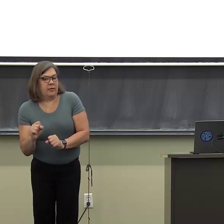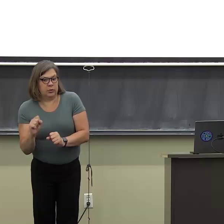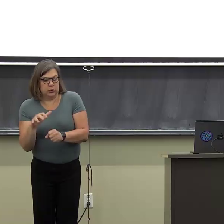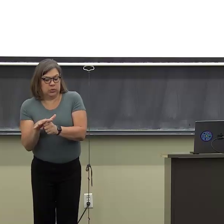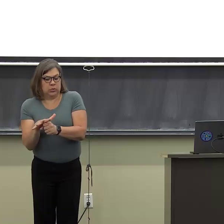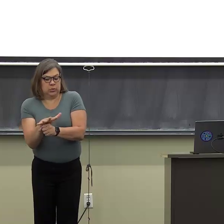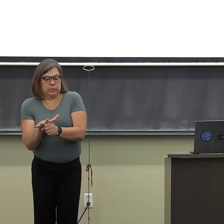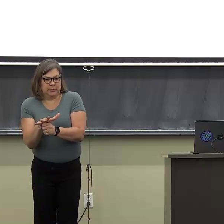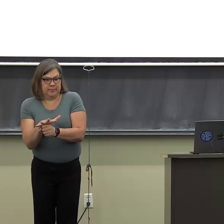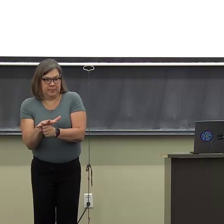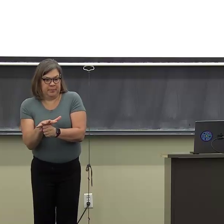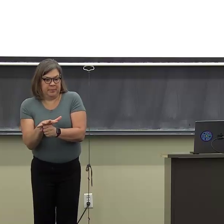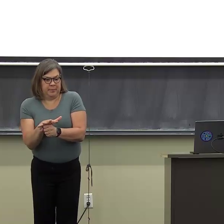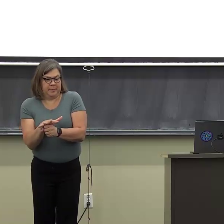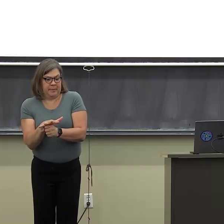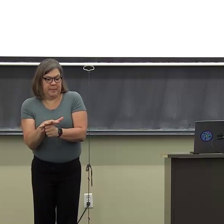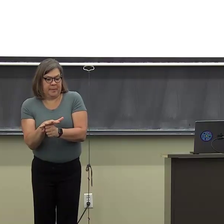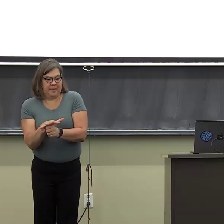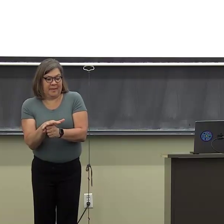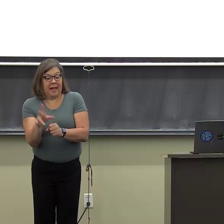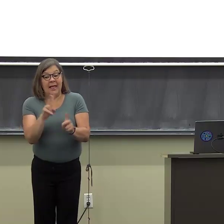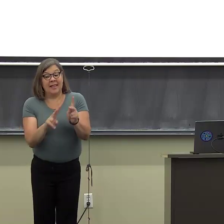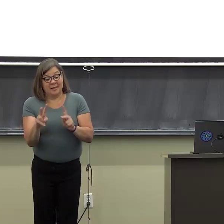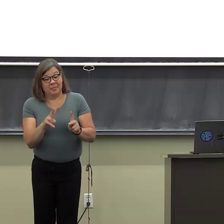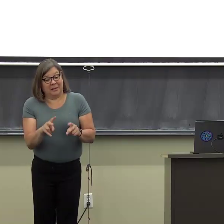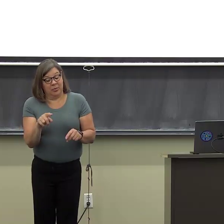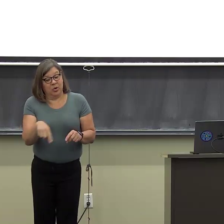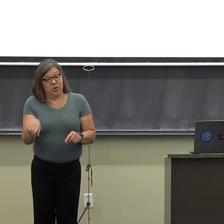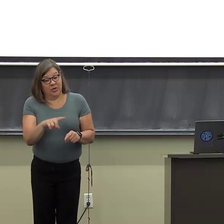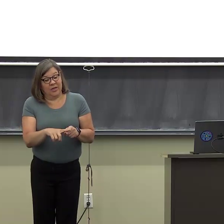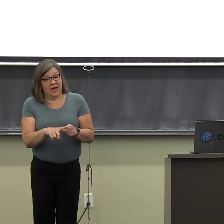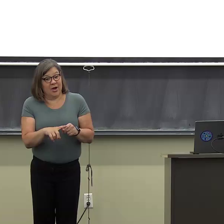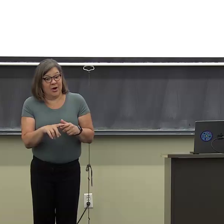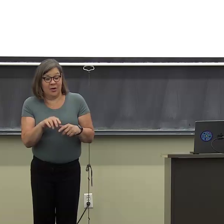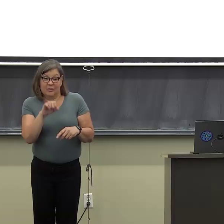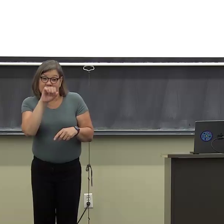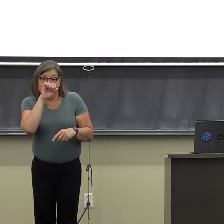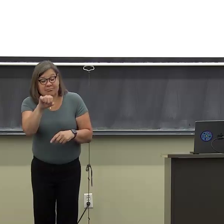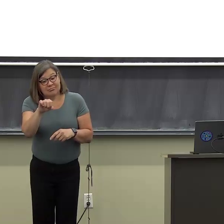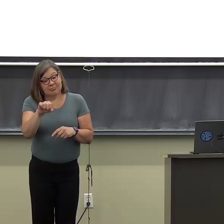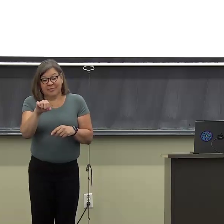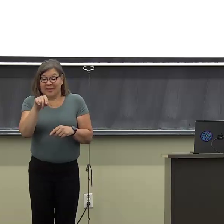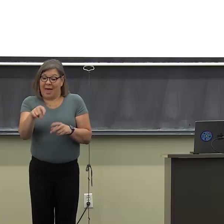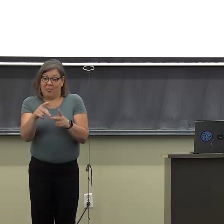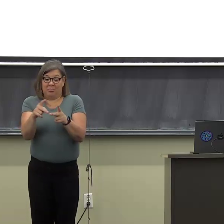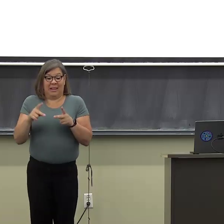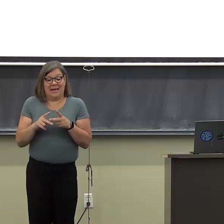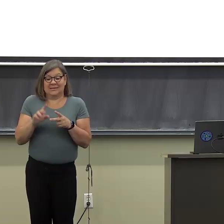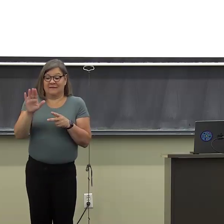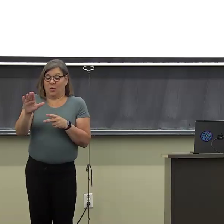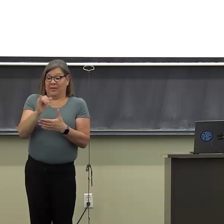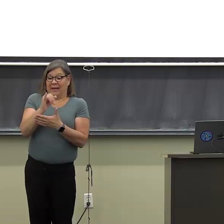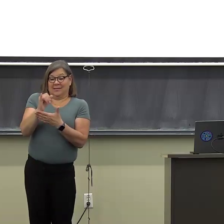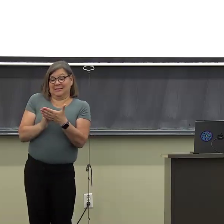they are, that the kids there drink the water, next to which the industry reside,